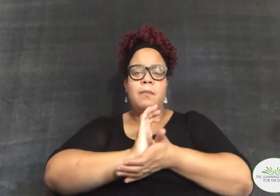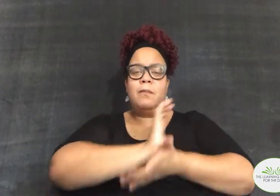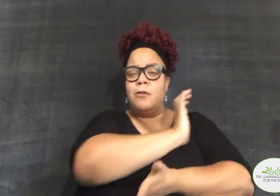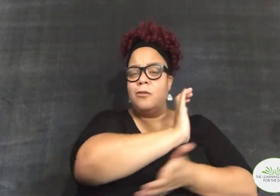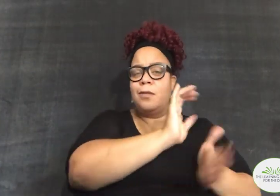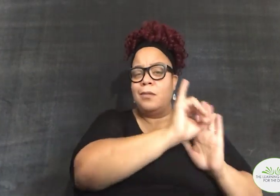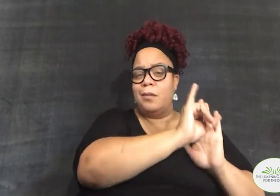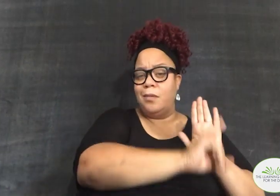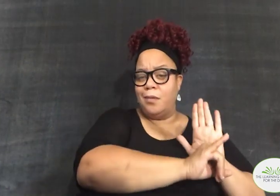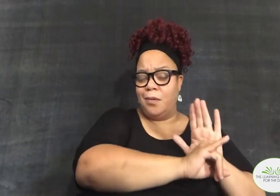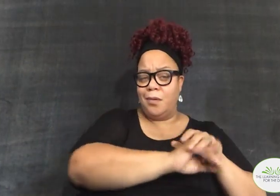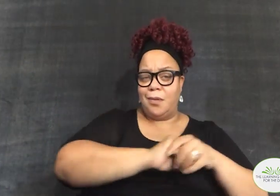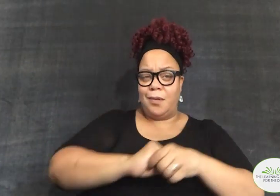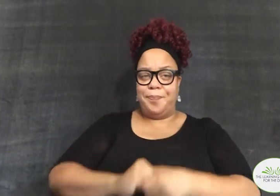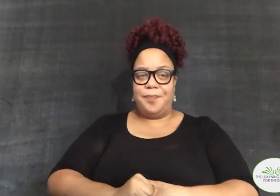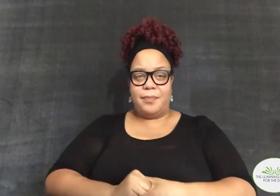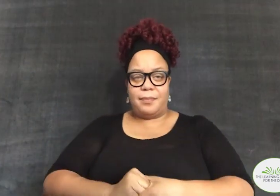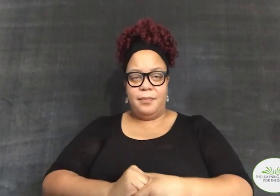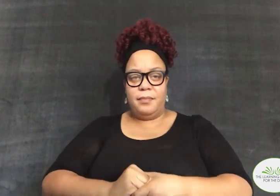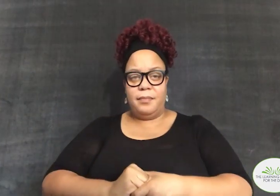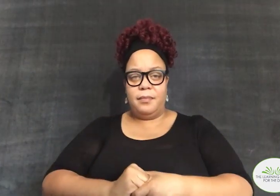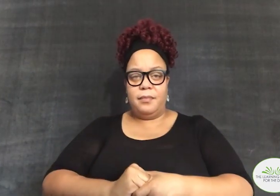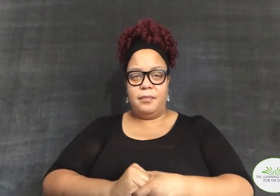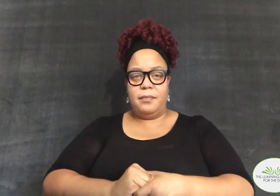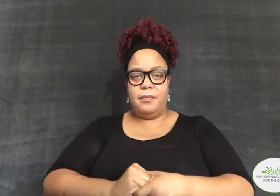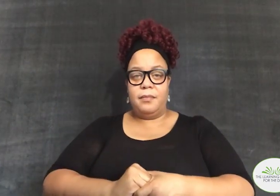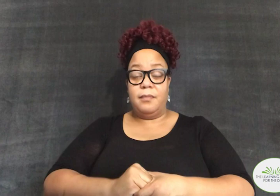using restorative justice practices.